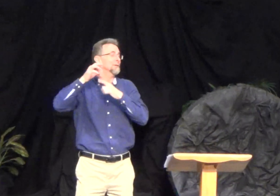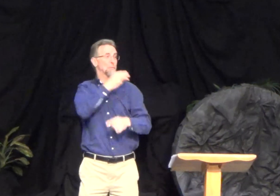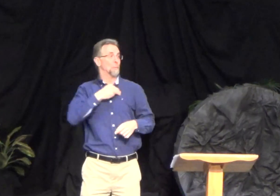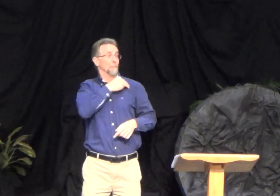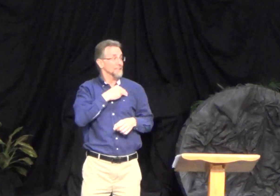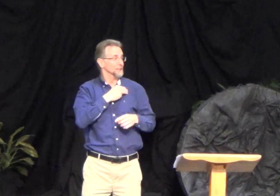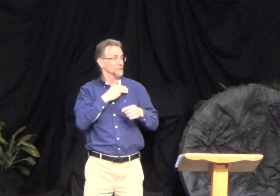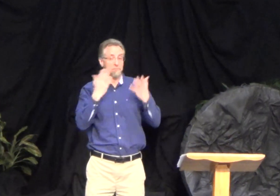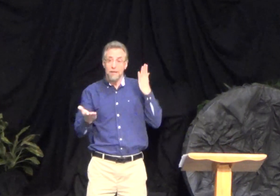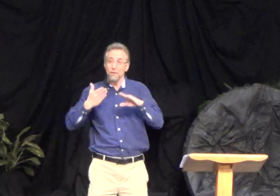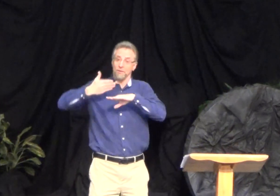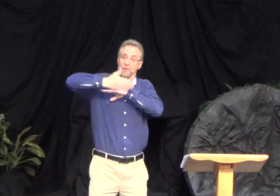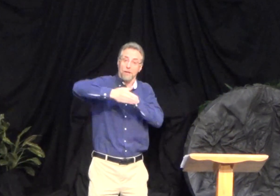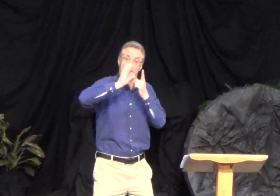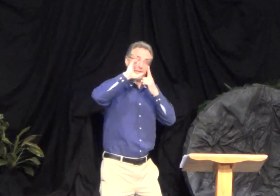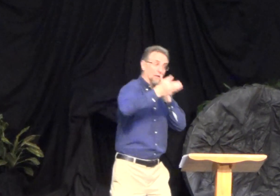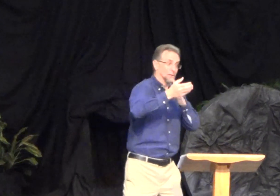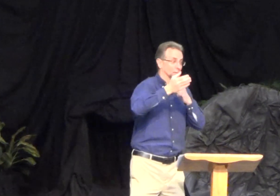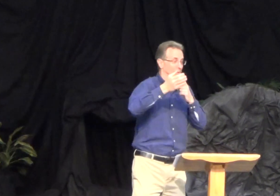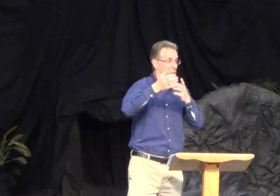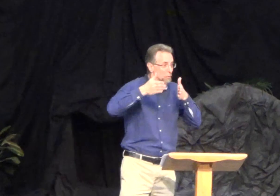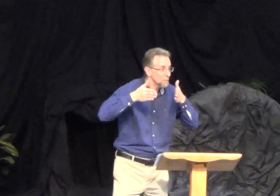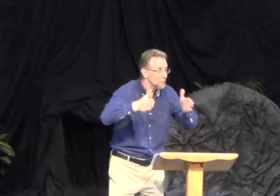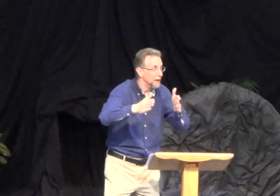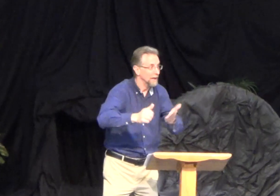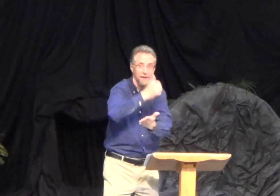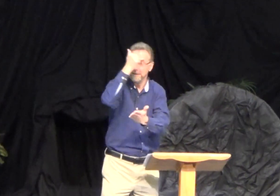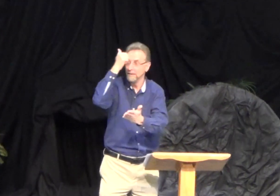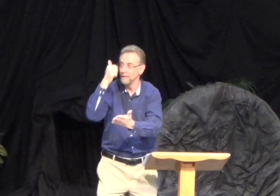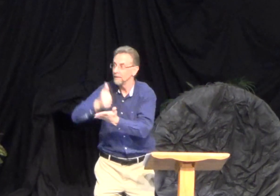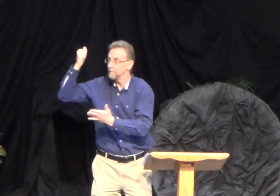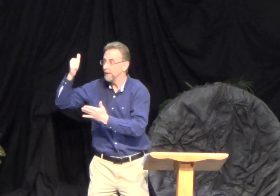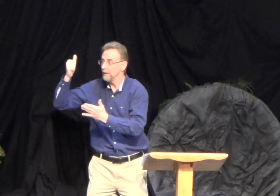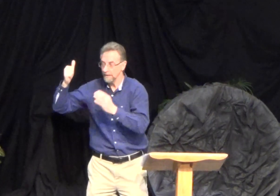a special mission, maybe crossing cultures,